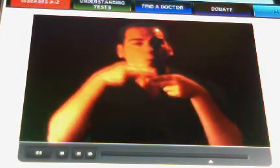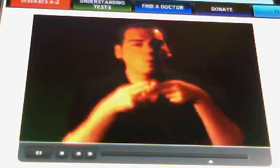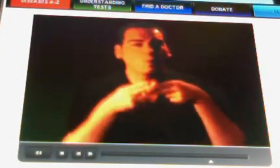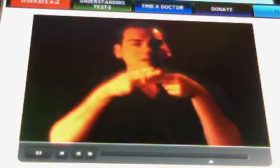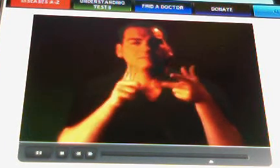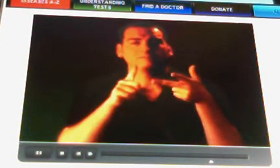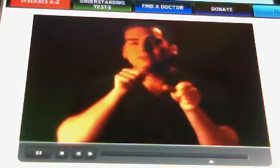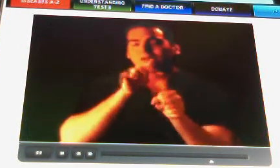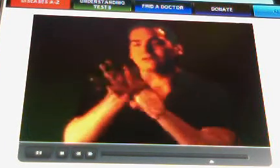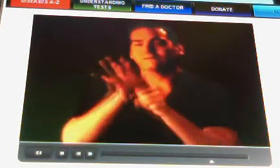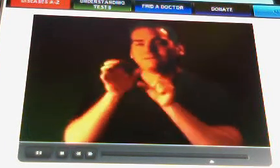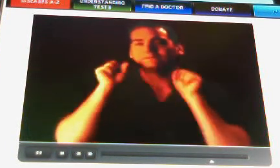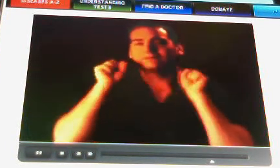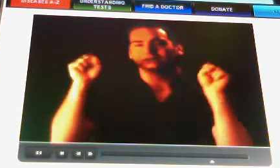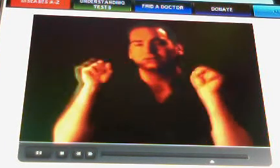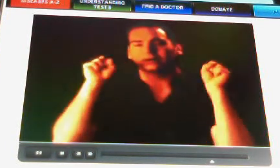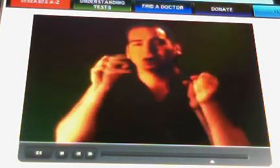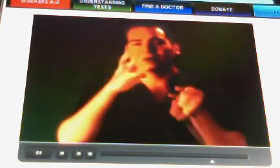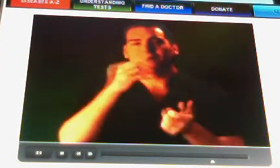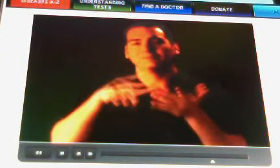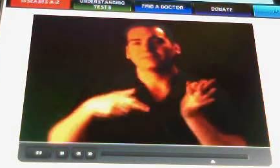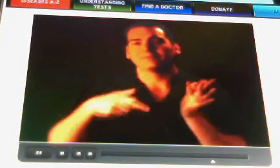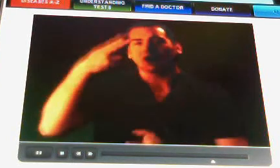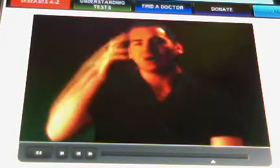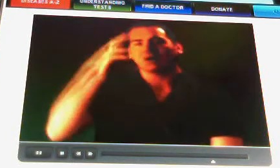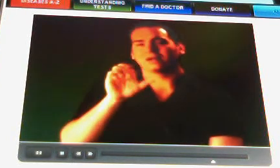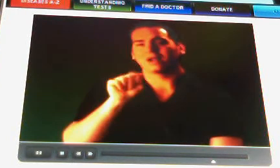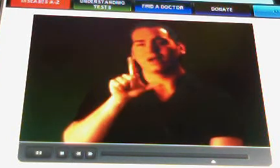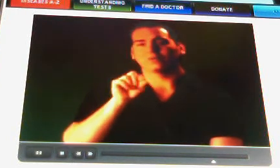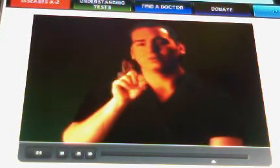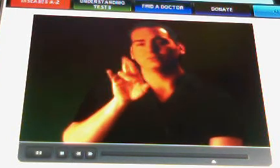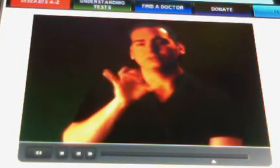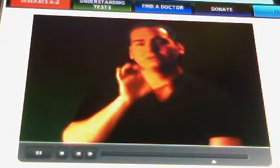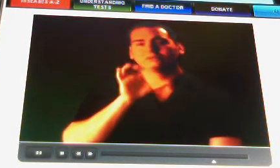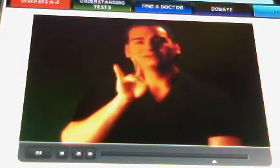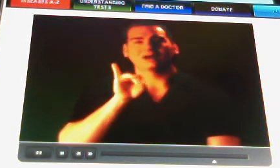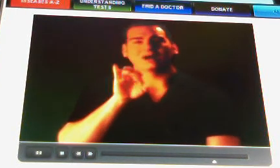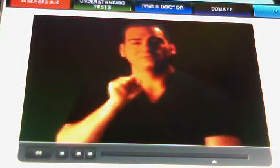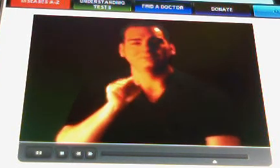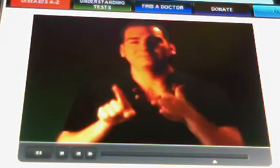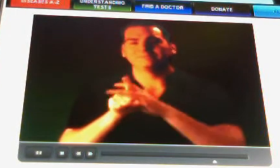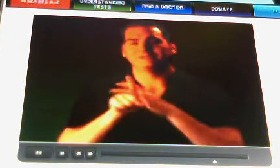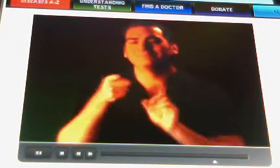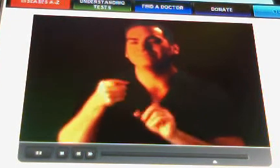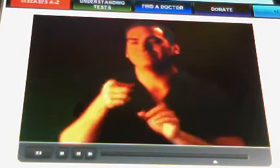symptoms of diabetes: age, weight, healthy diet.